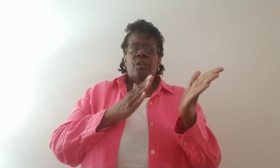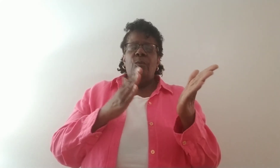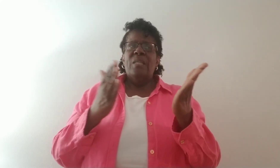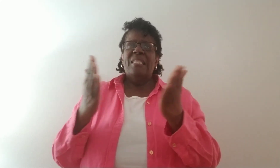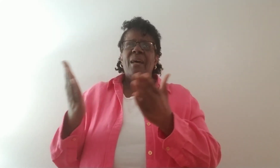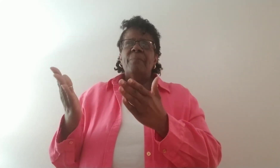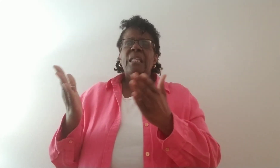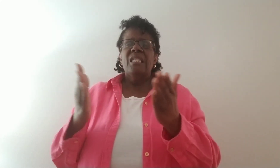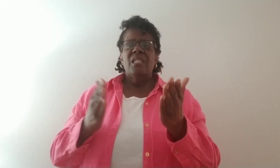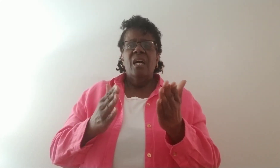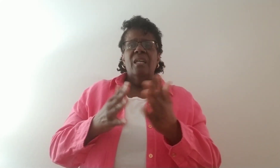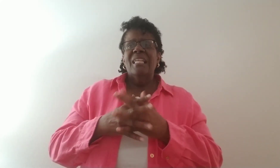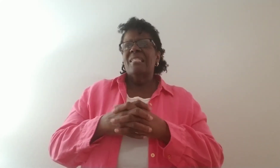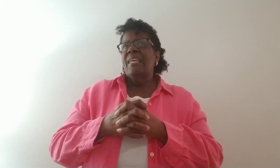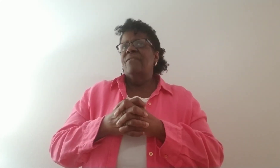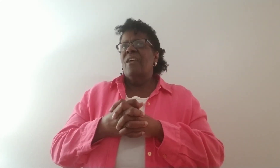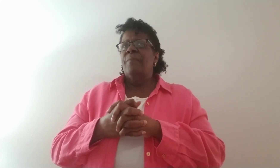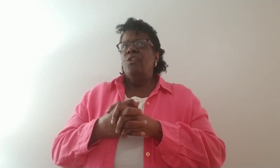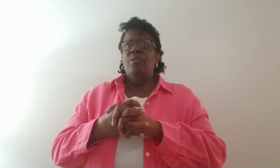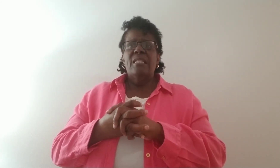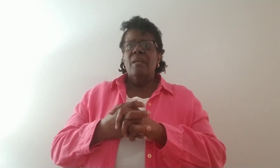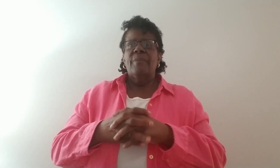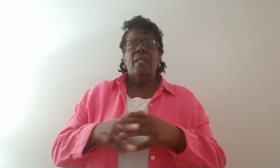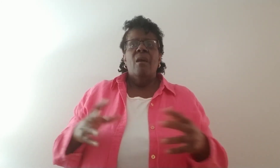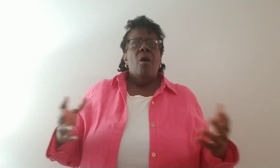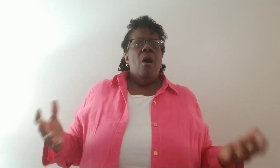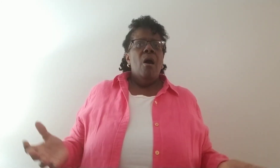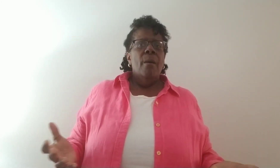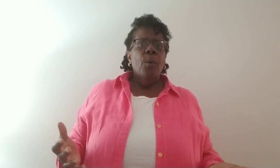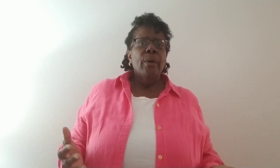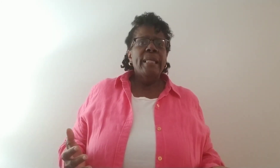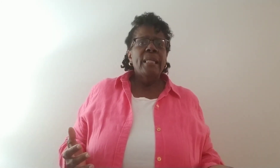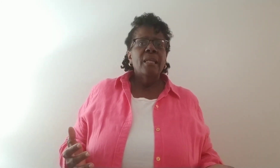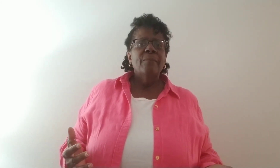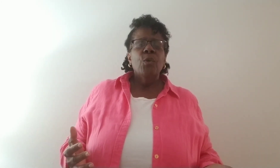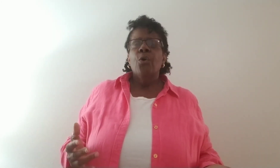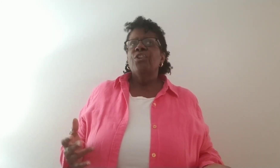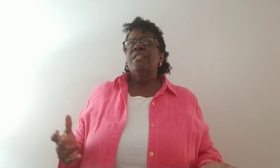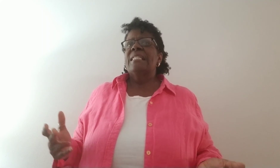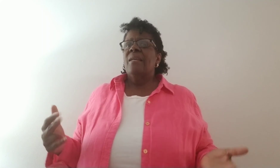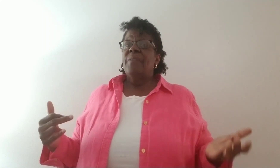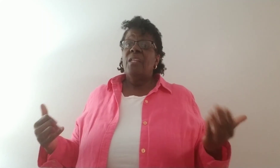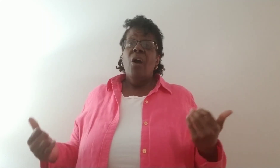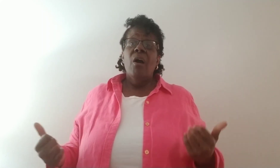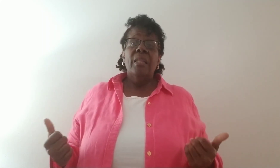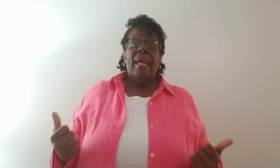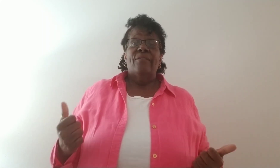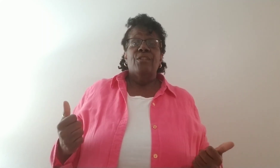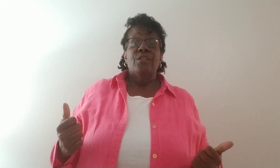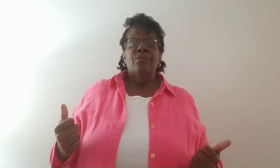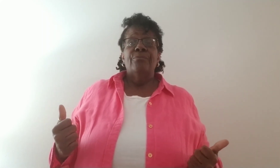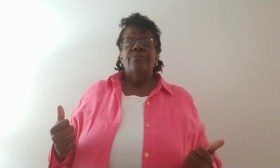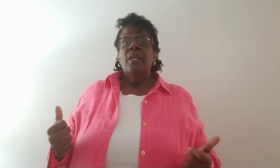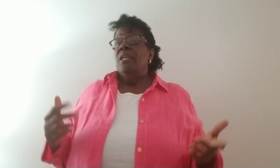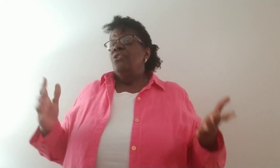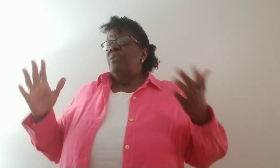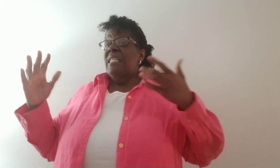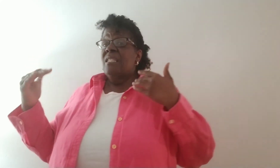when something is done. Let's say you did something all morning, or you did something all afternoon. You